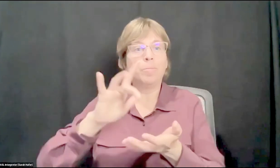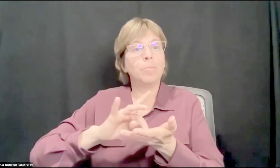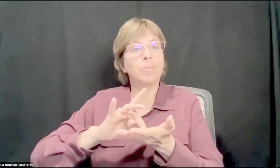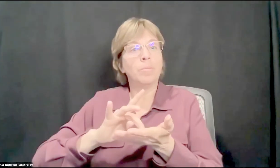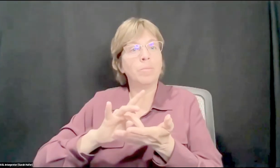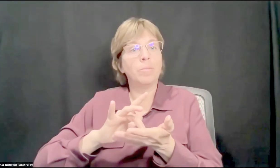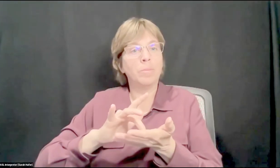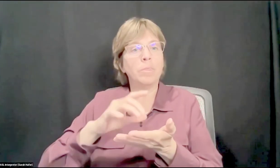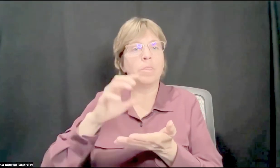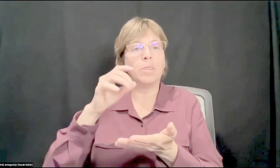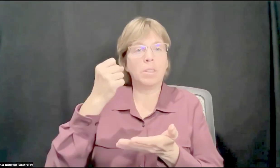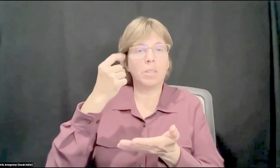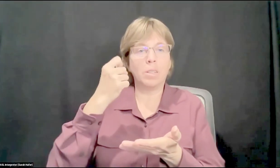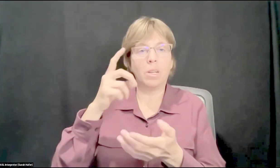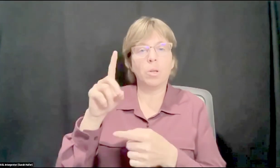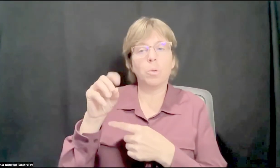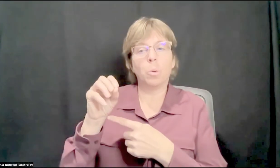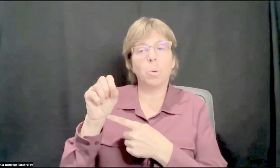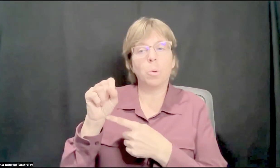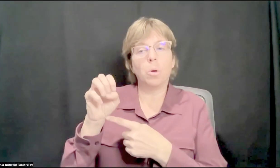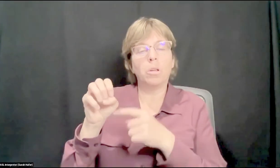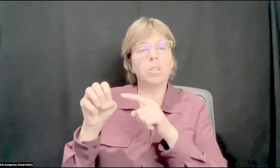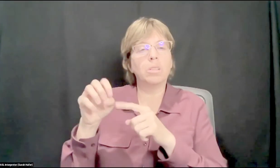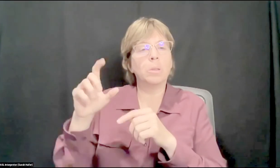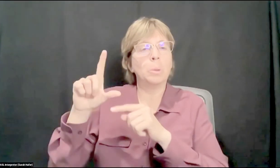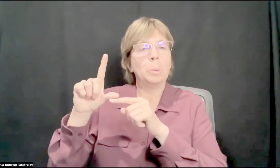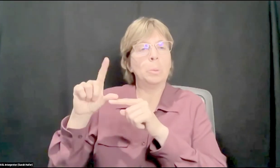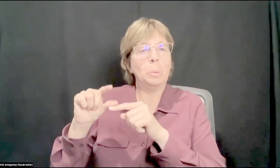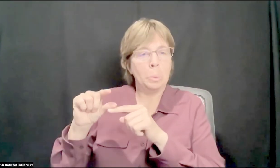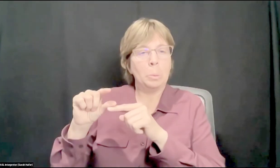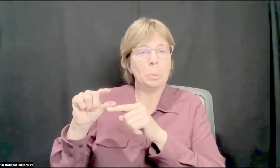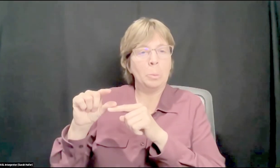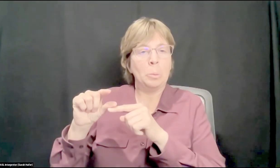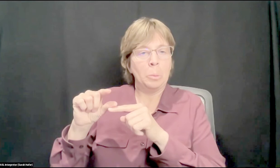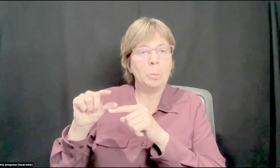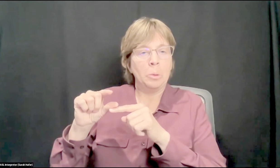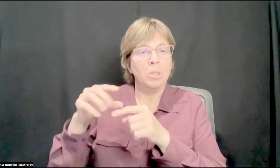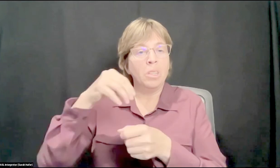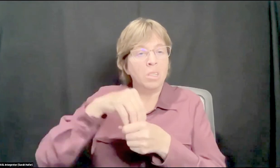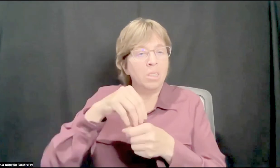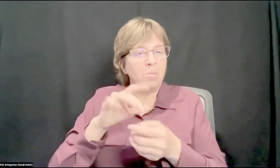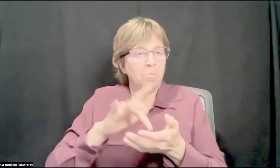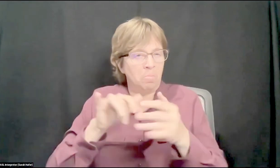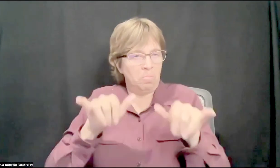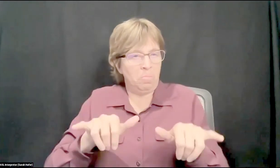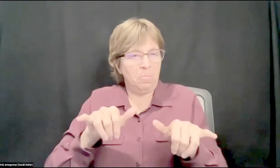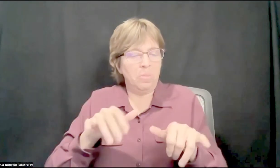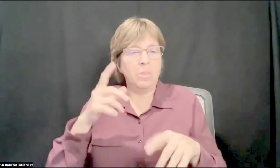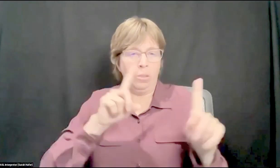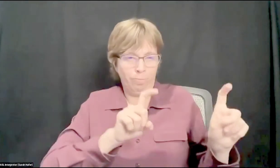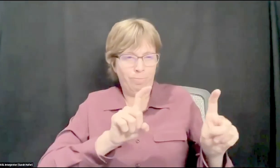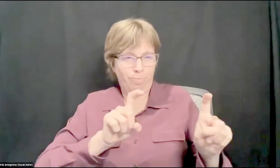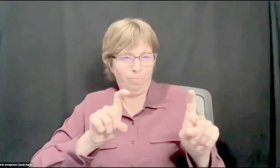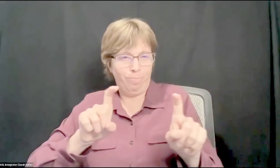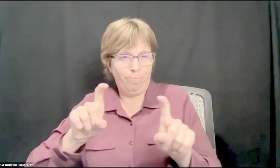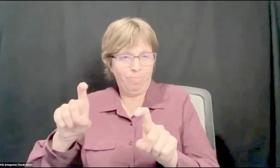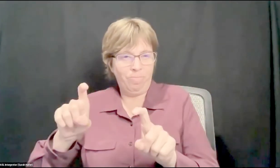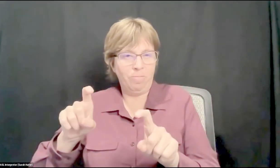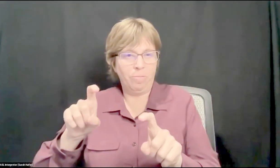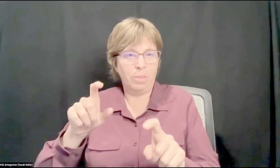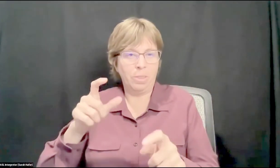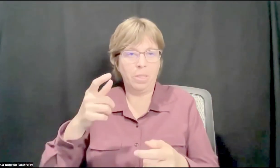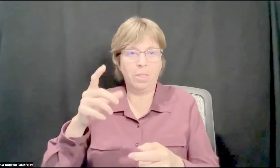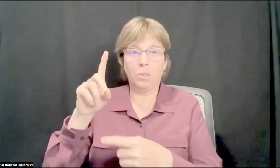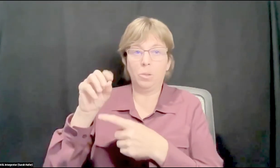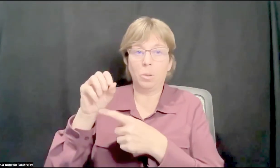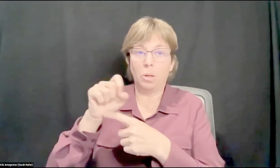like the initial dose they chose was actually a little too small to really be highly effective. So they're working on studying a third dose